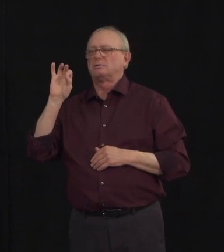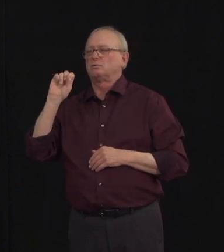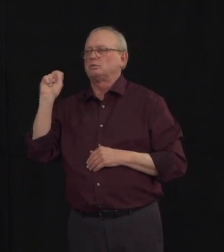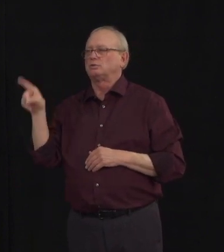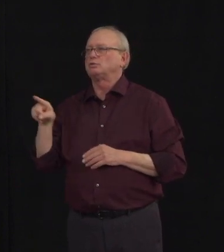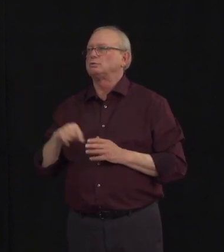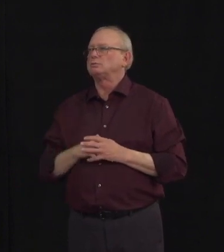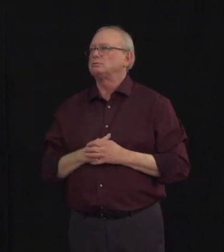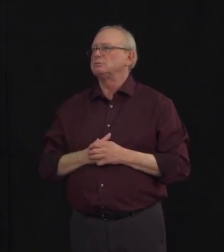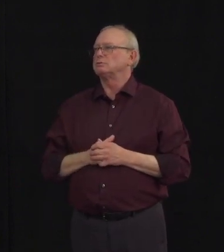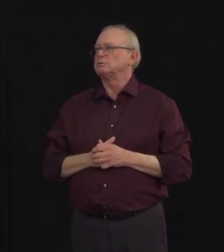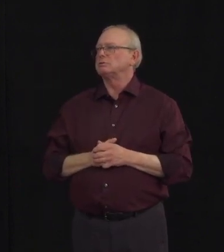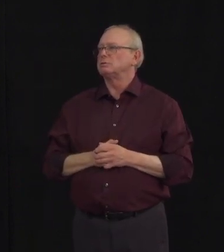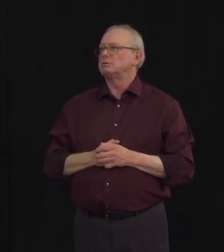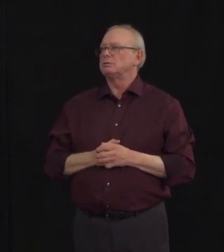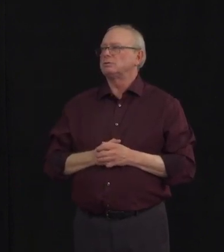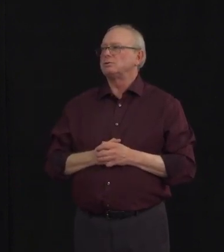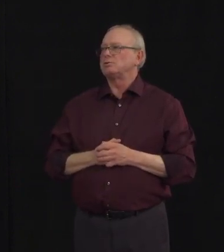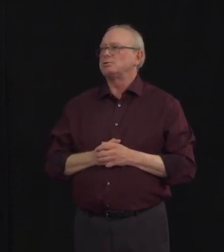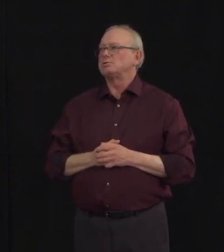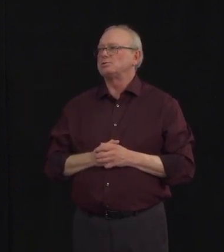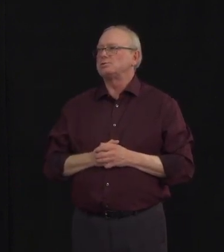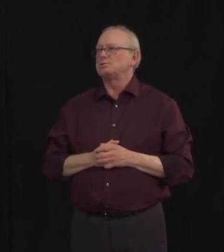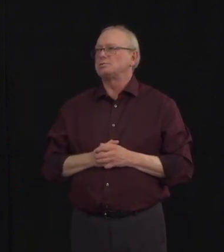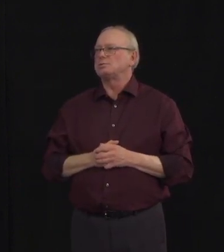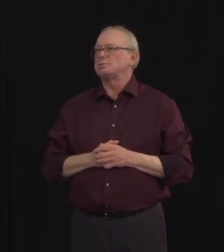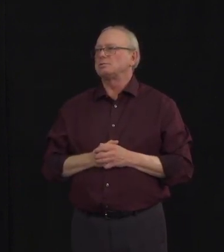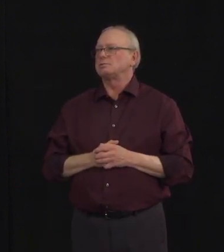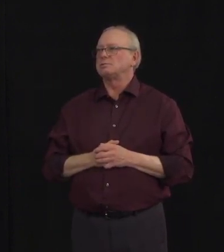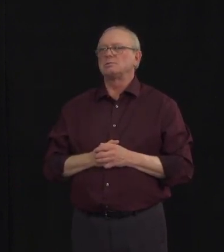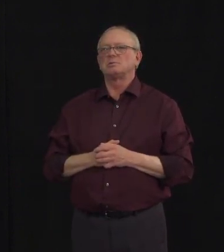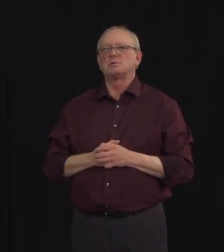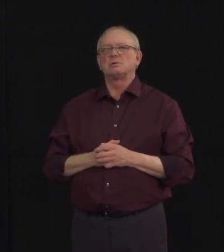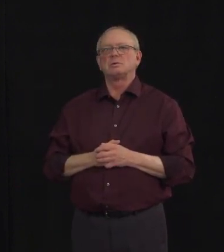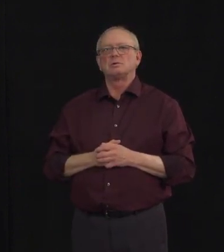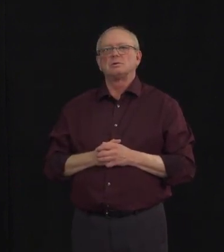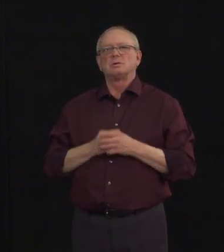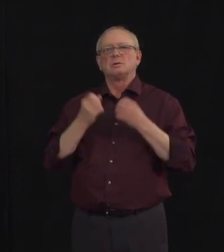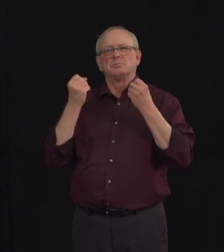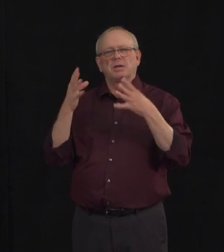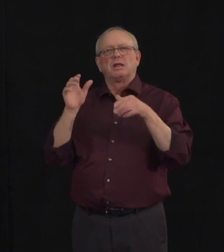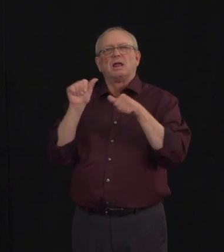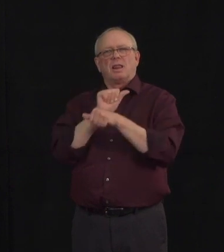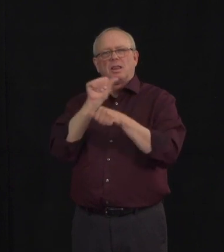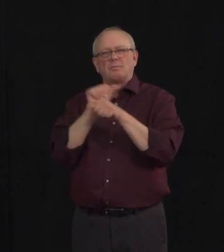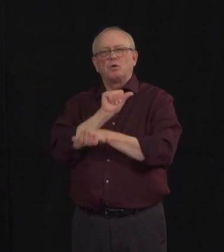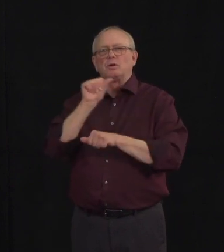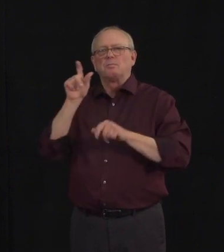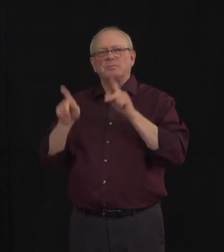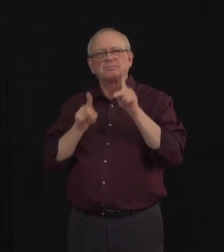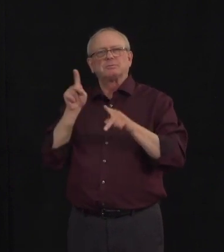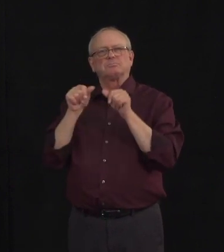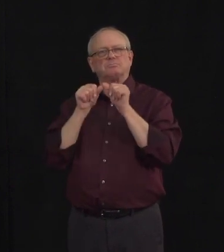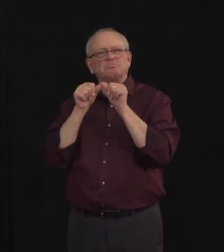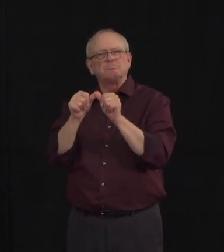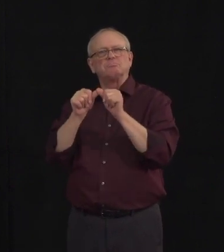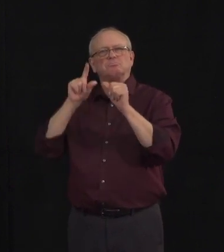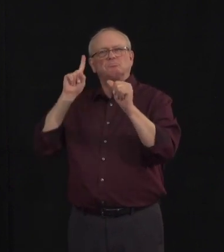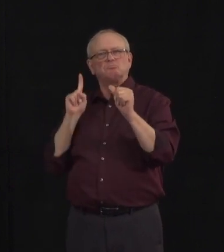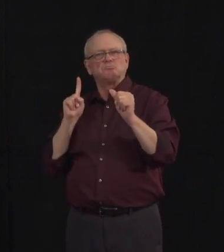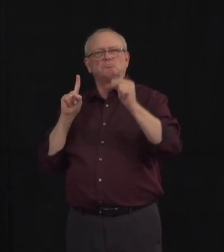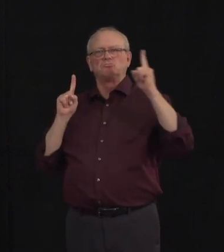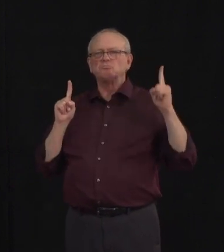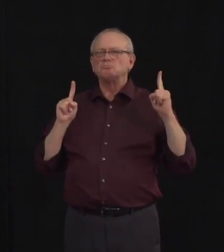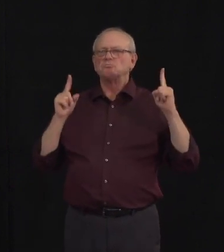Albertans are still adhering to a strict policy of maintaining their distance from anyone outside their household. And as